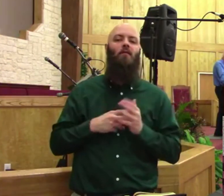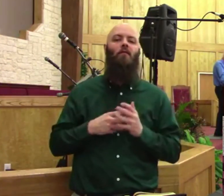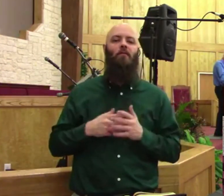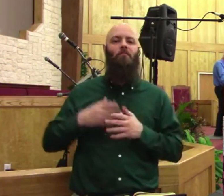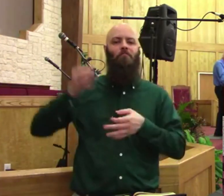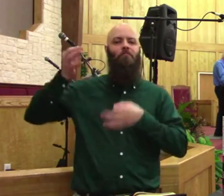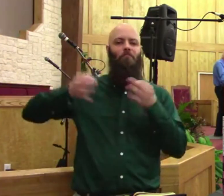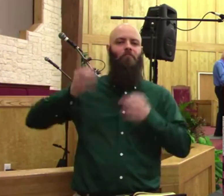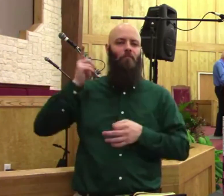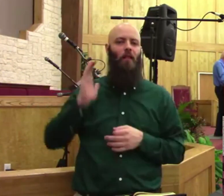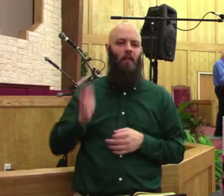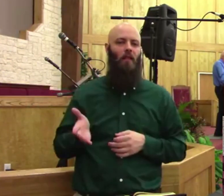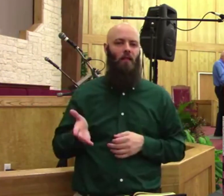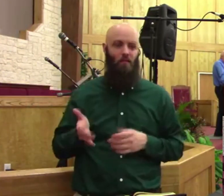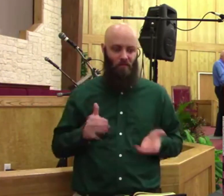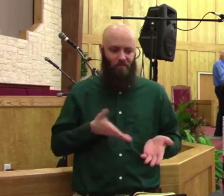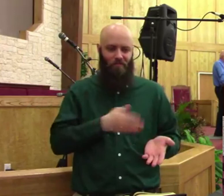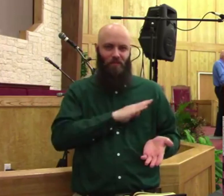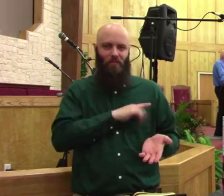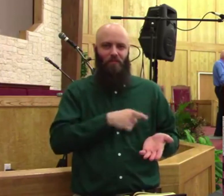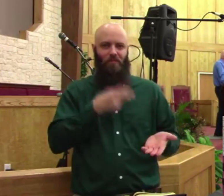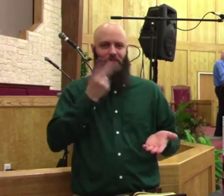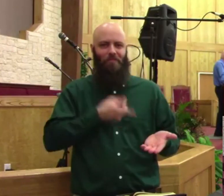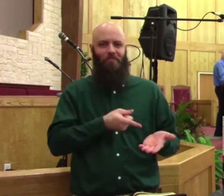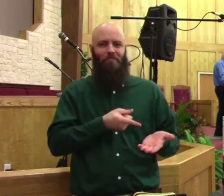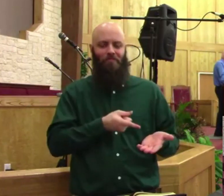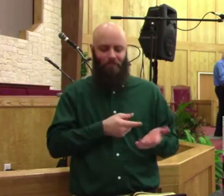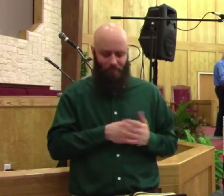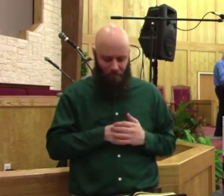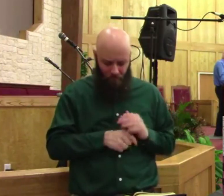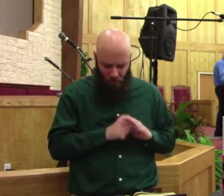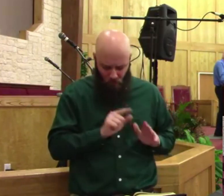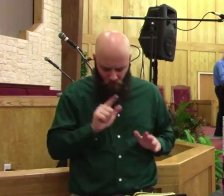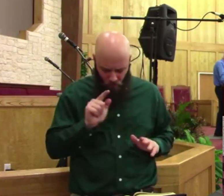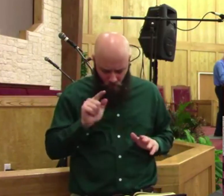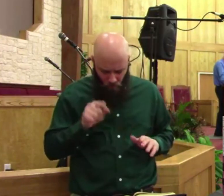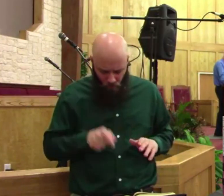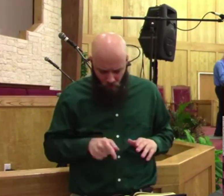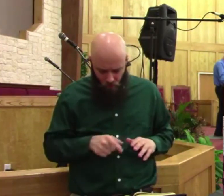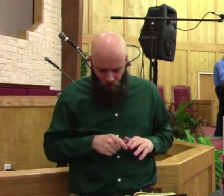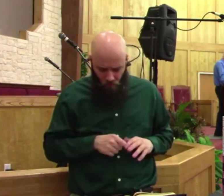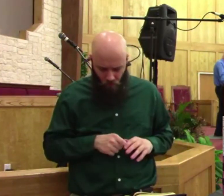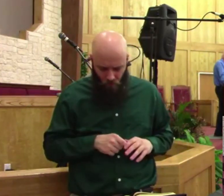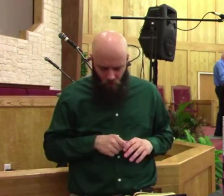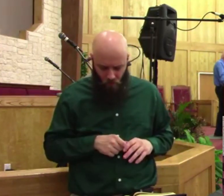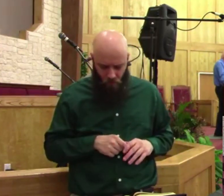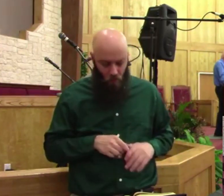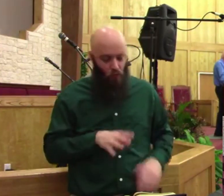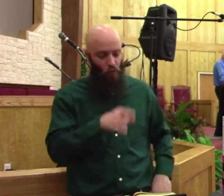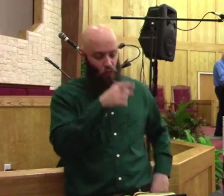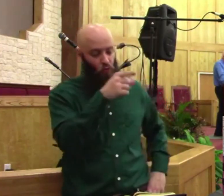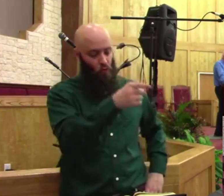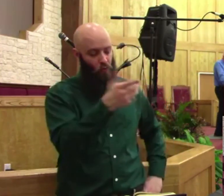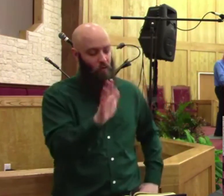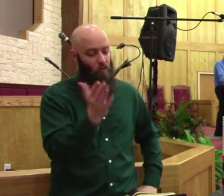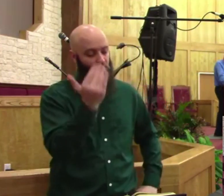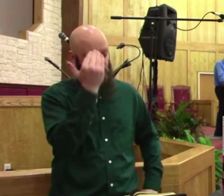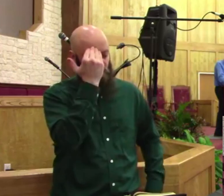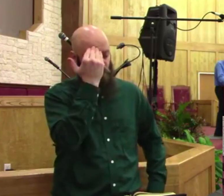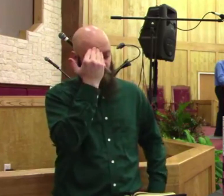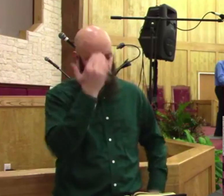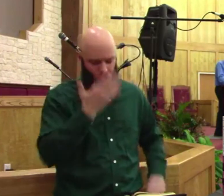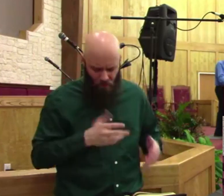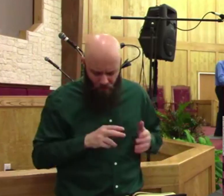case. Verse 20, I believe 21, you knew this. Maybe that's 22